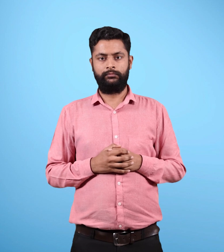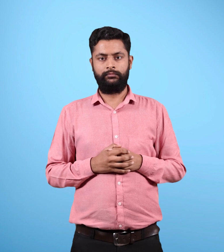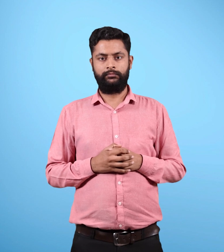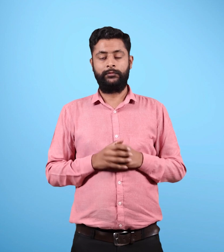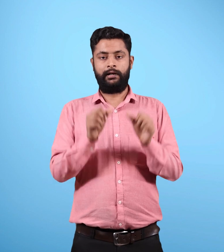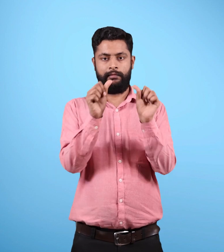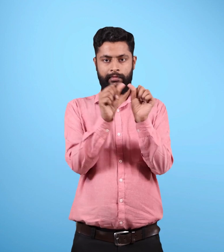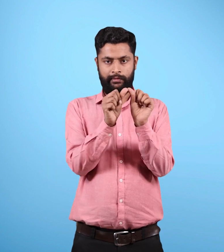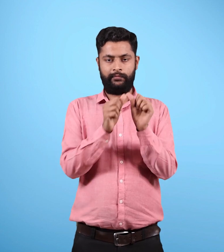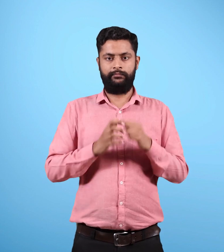A.